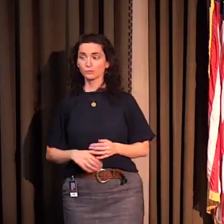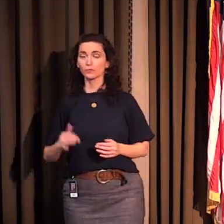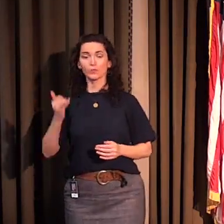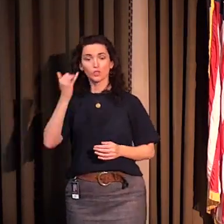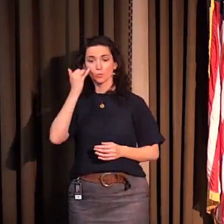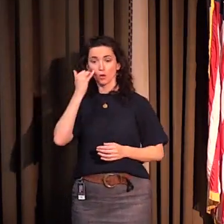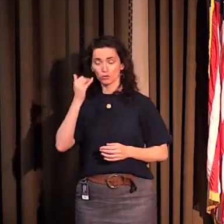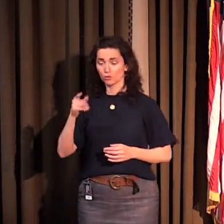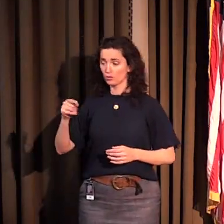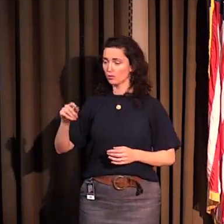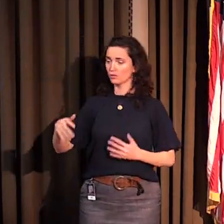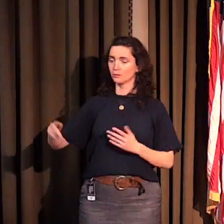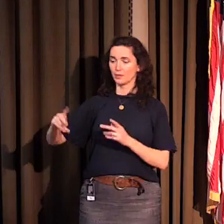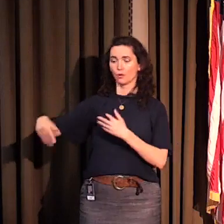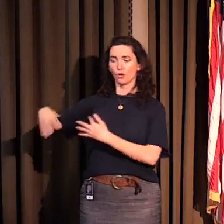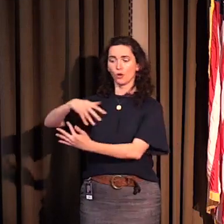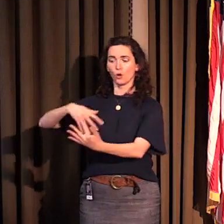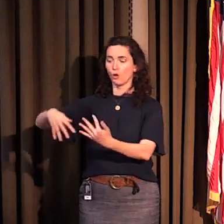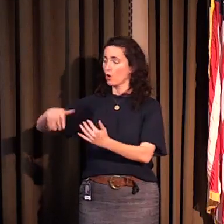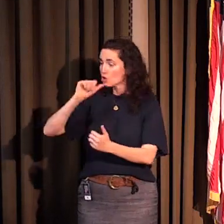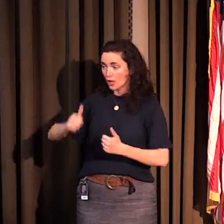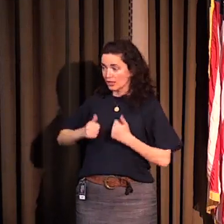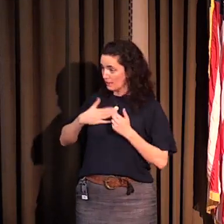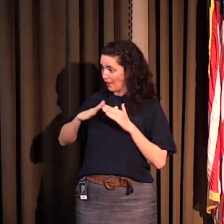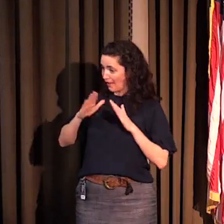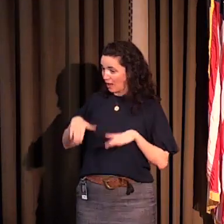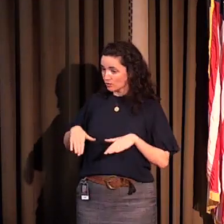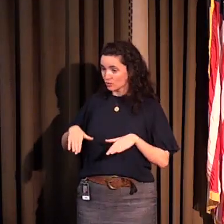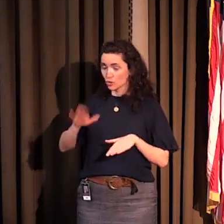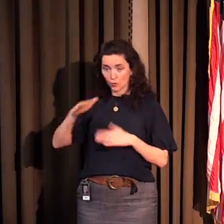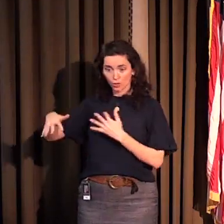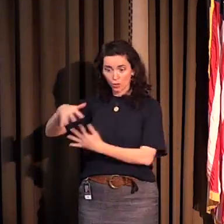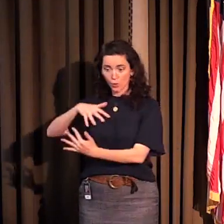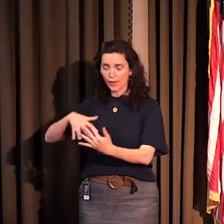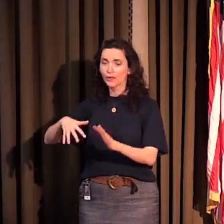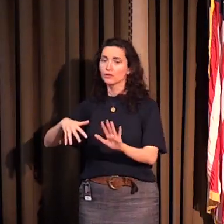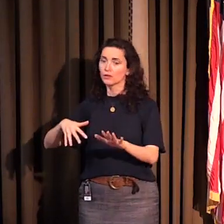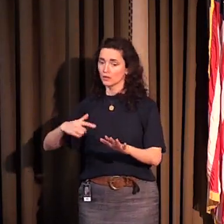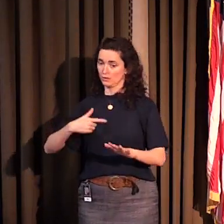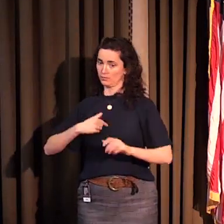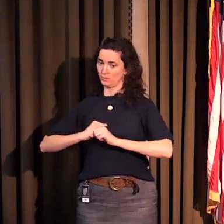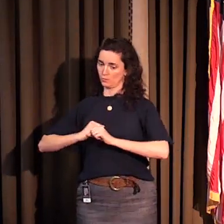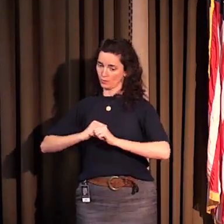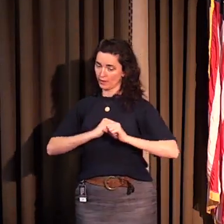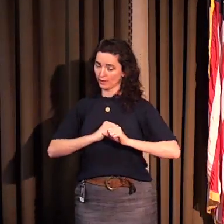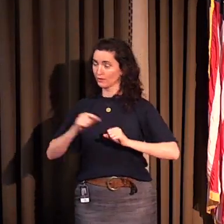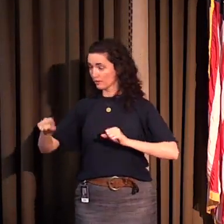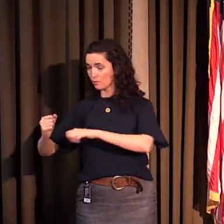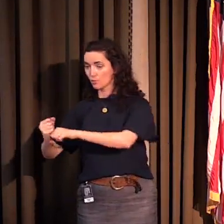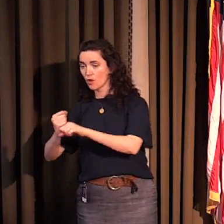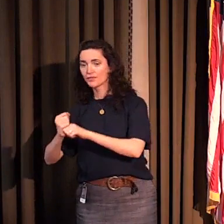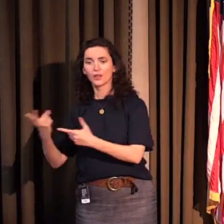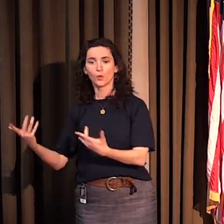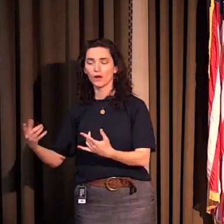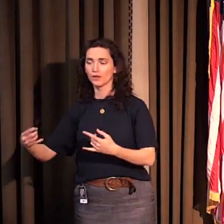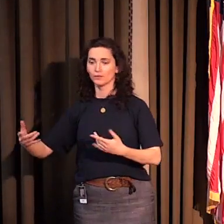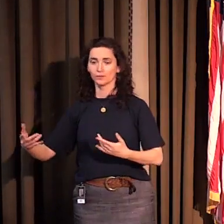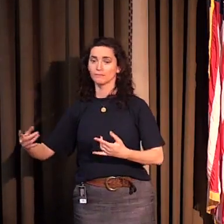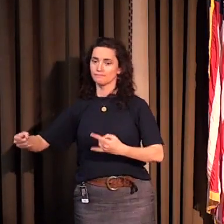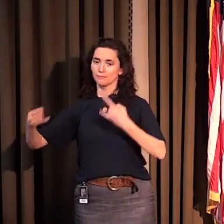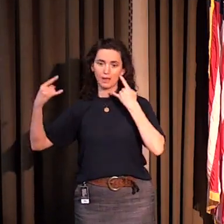in your household unit right now, you are much more protected, and they're much more protected if people